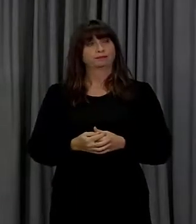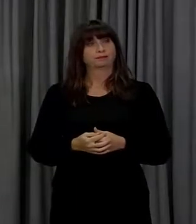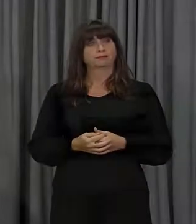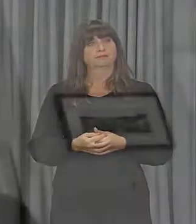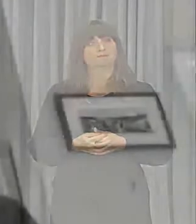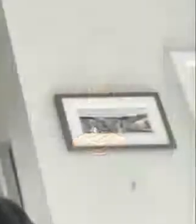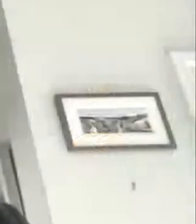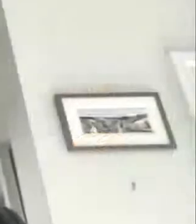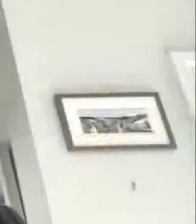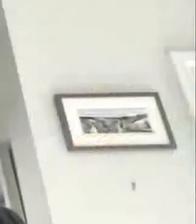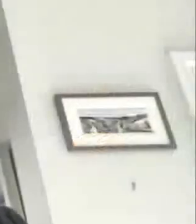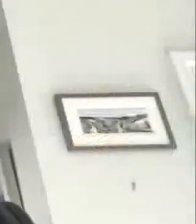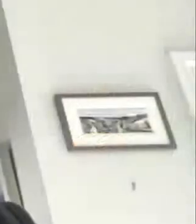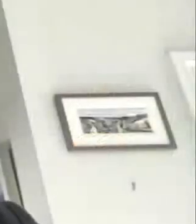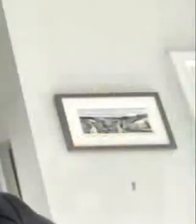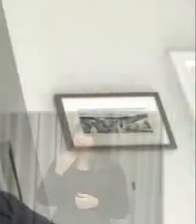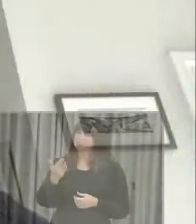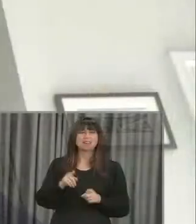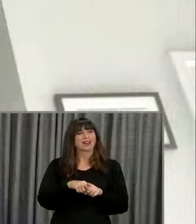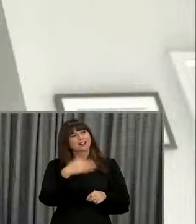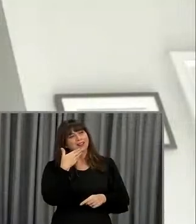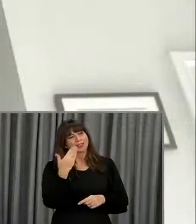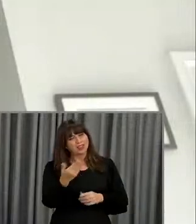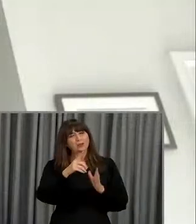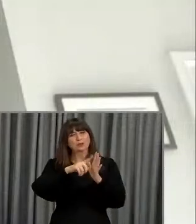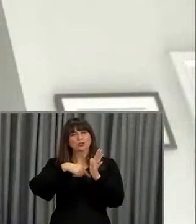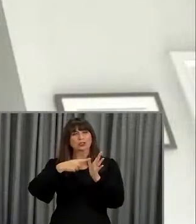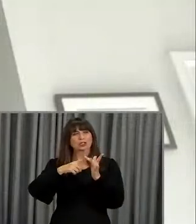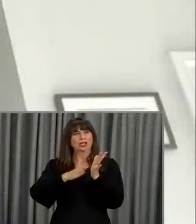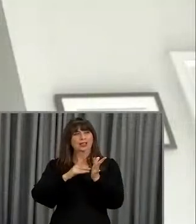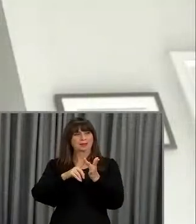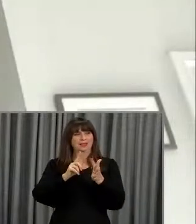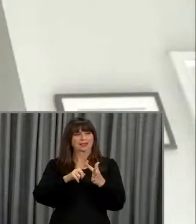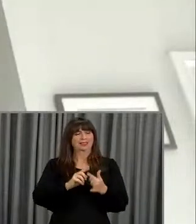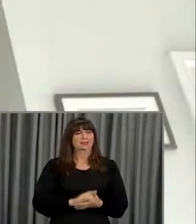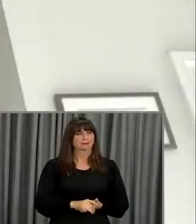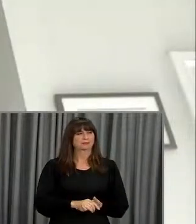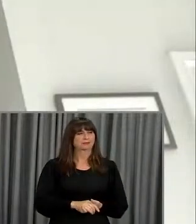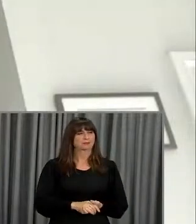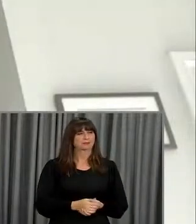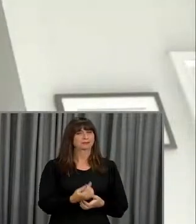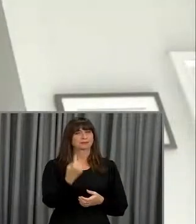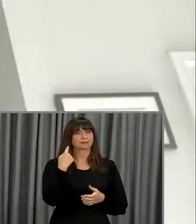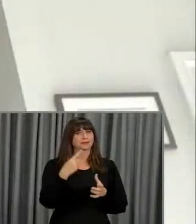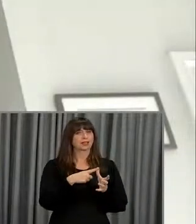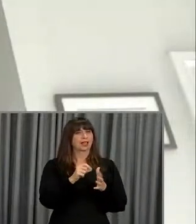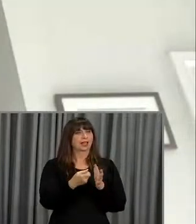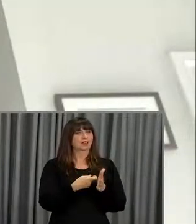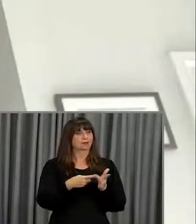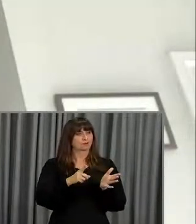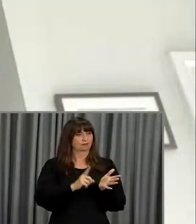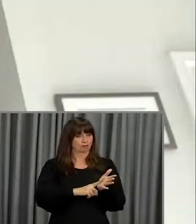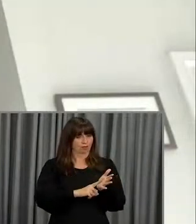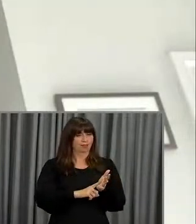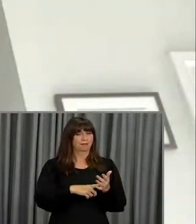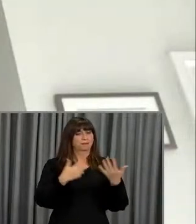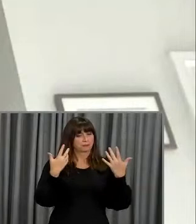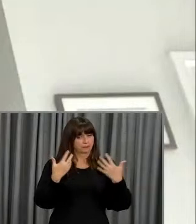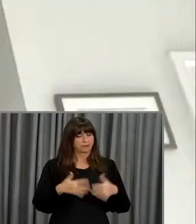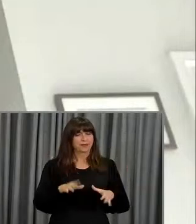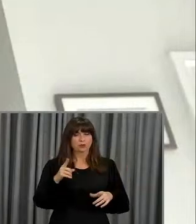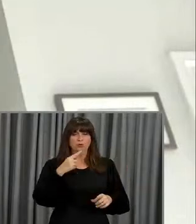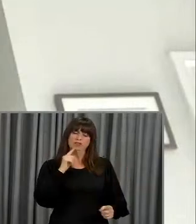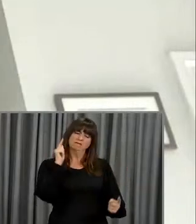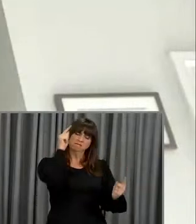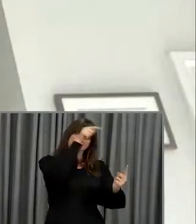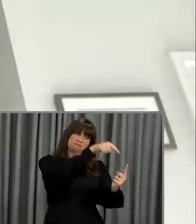Thank you, Minister, and particular thanks to Jamie. Back in April, Minister, you set a target of